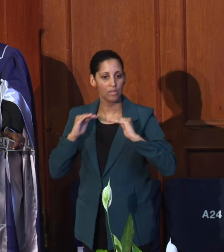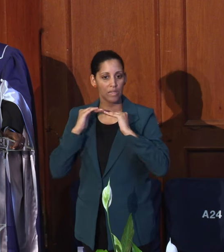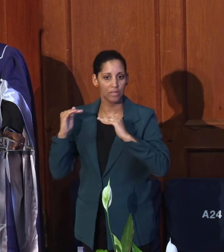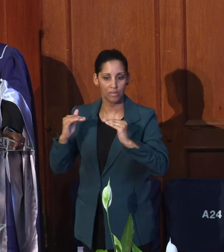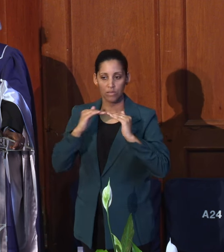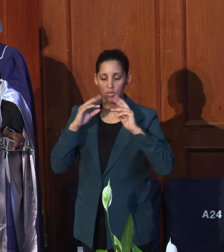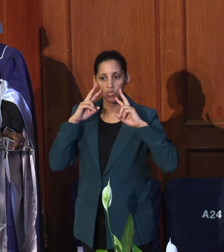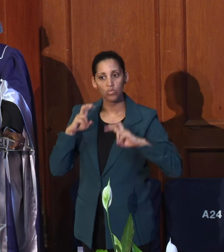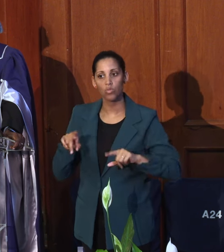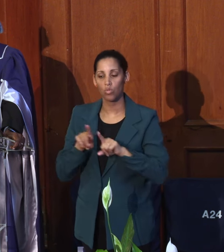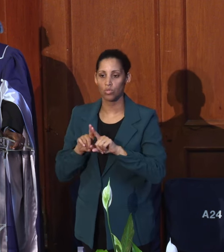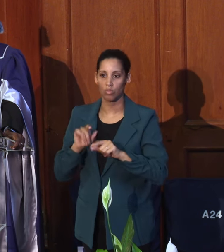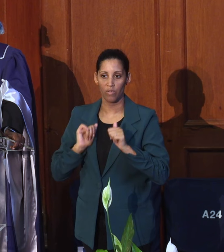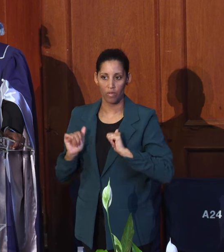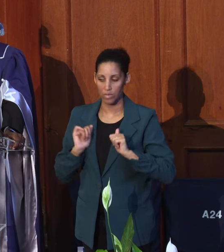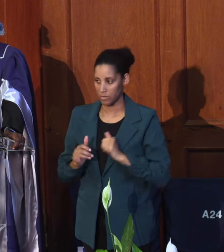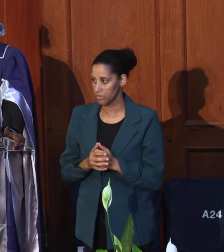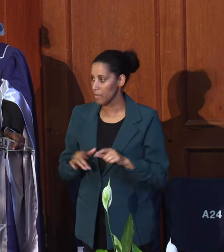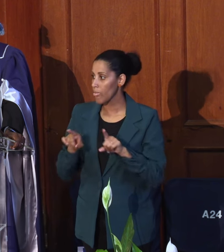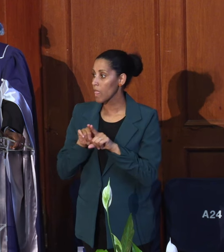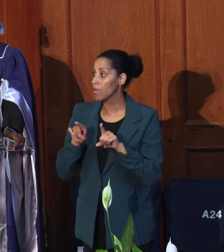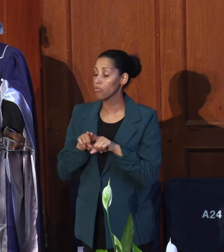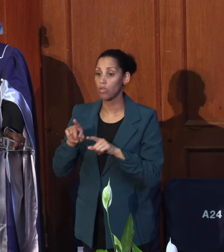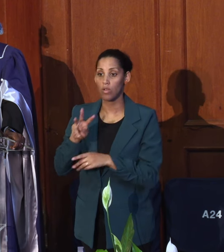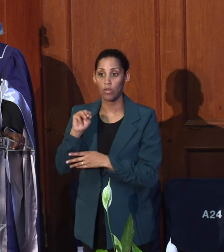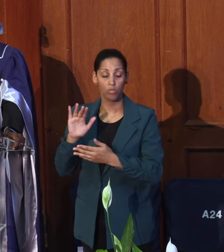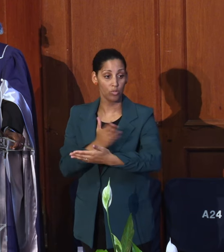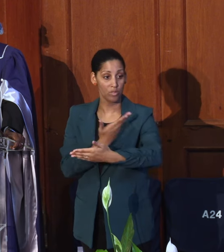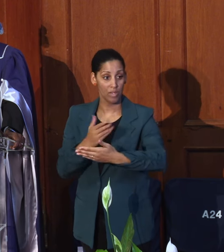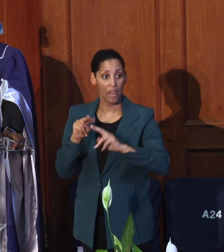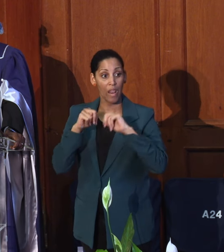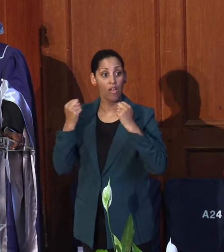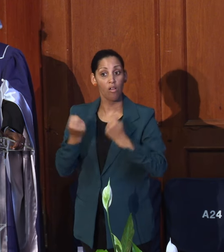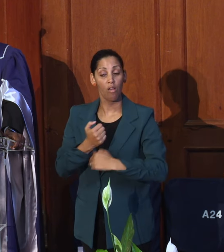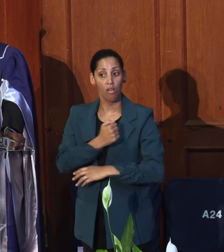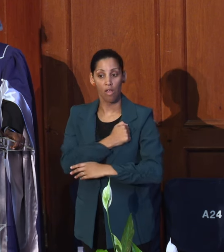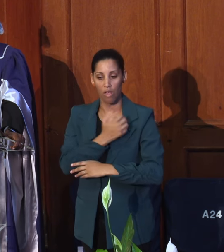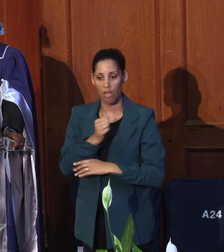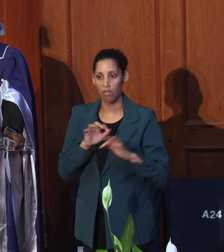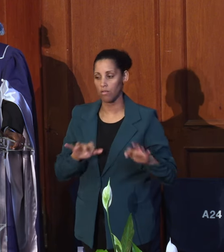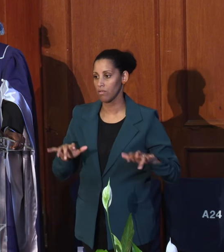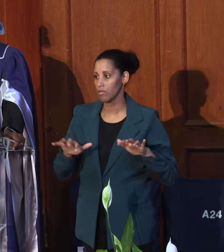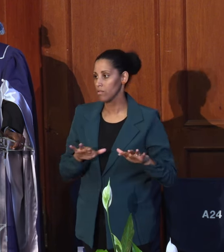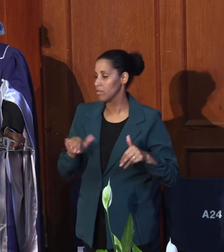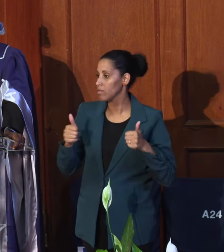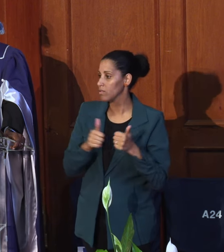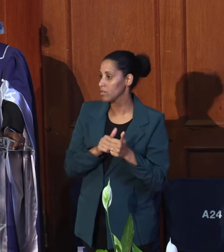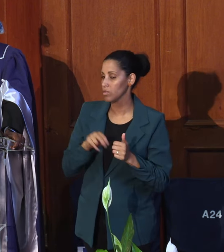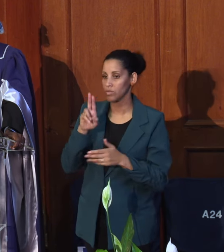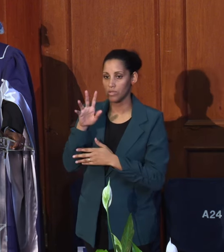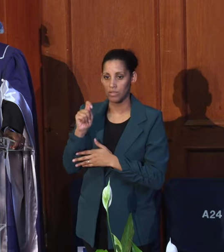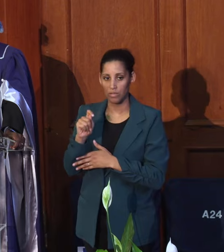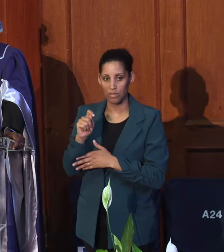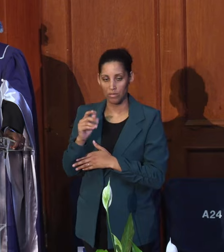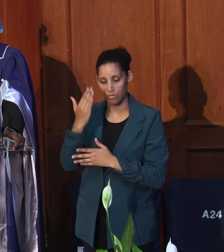and performance. The prelude music and the national anthem were accompanied on the organ by postgraduate UCT student